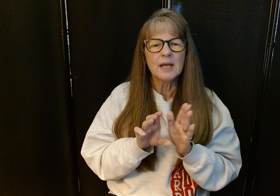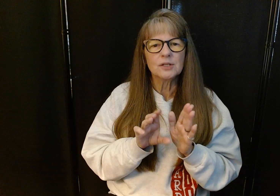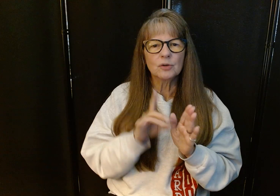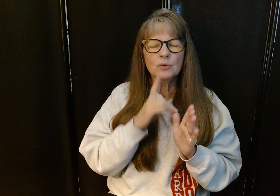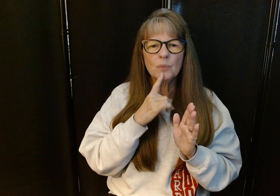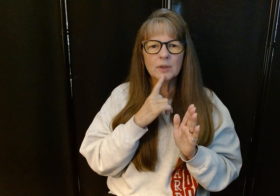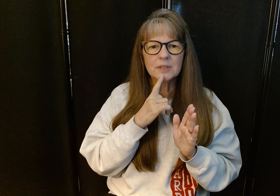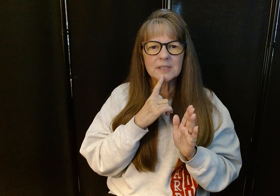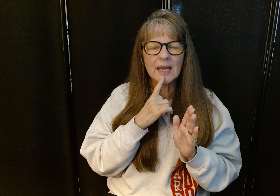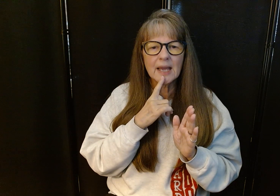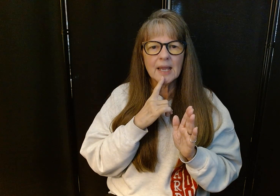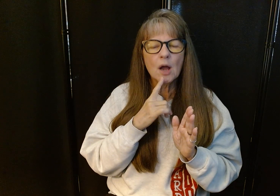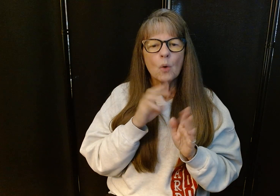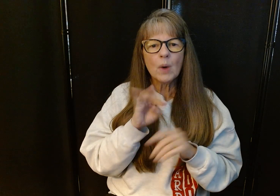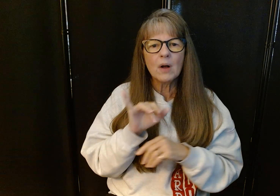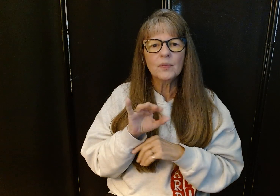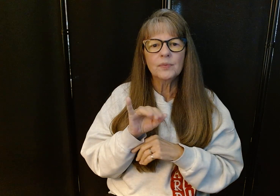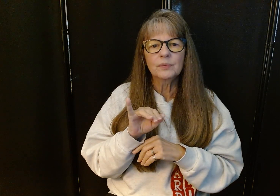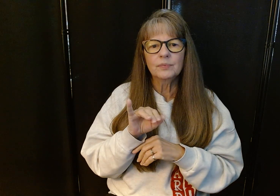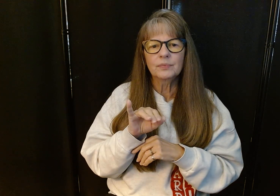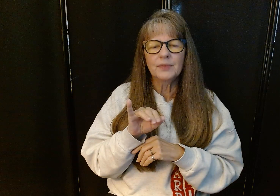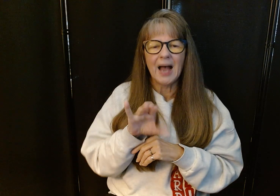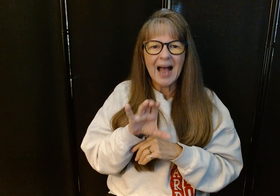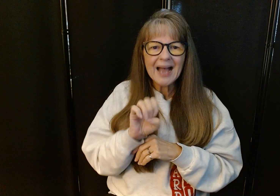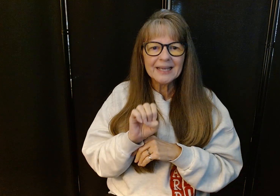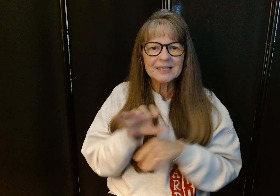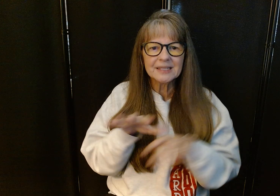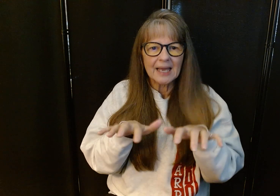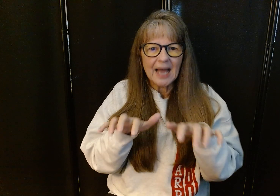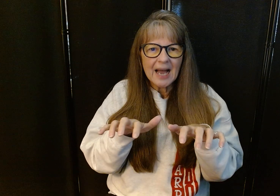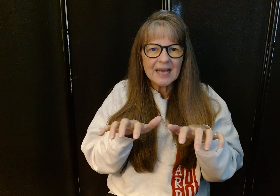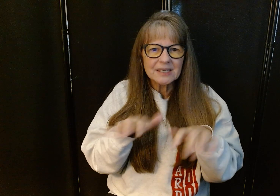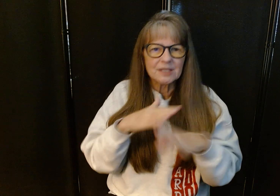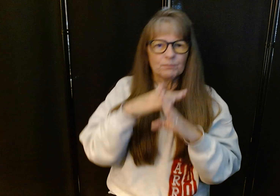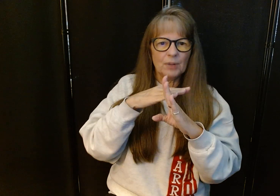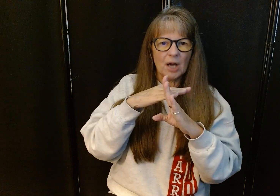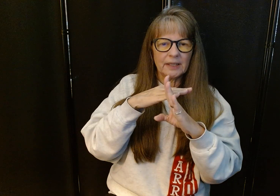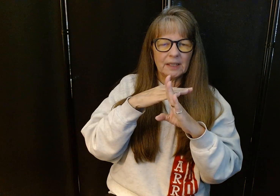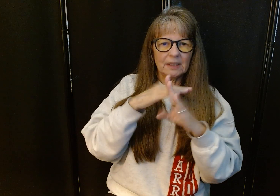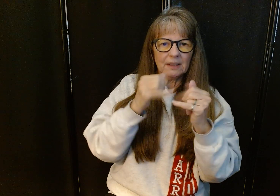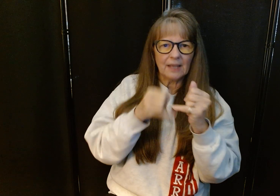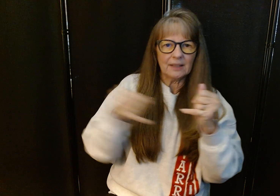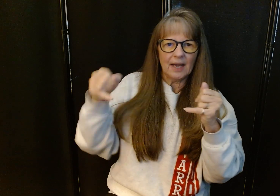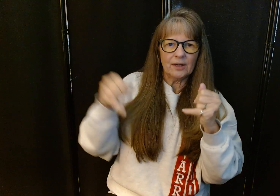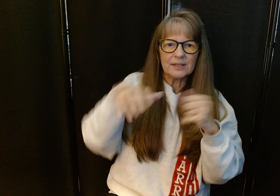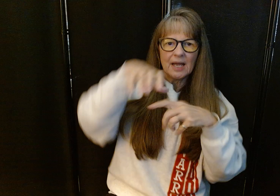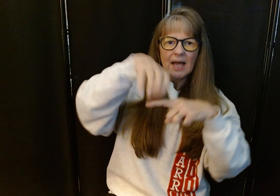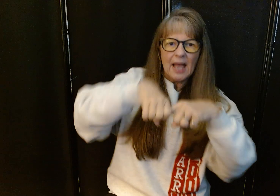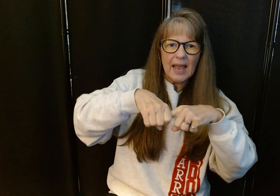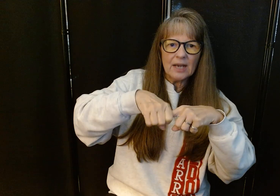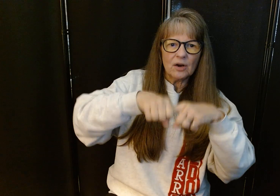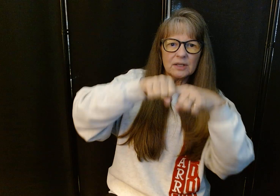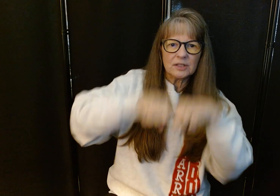so you want to say, well, that ice is blocking that line. It's hanging on it